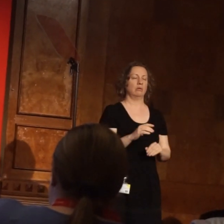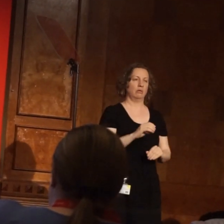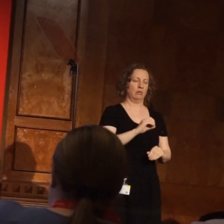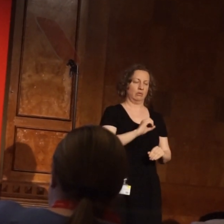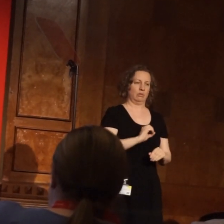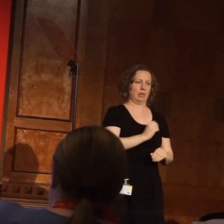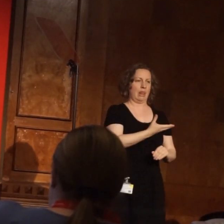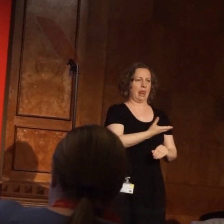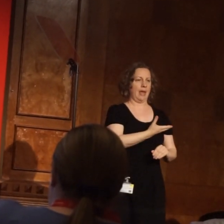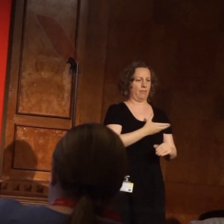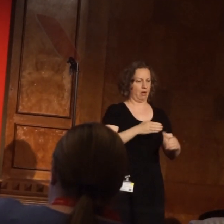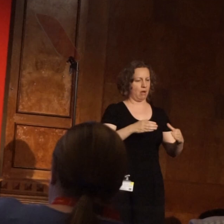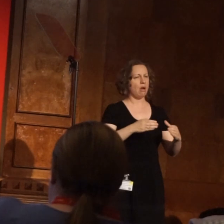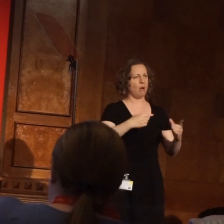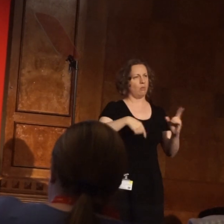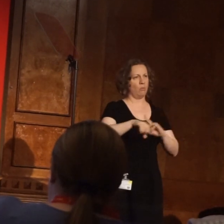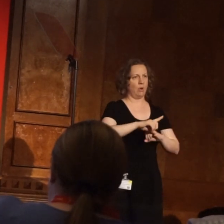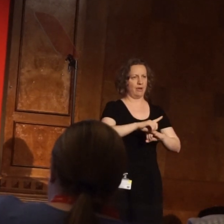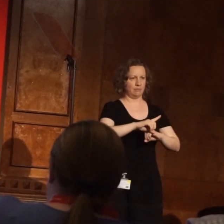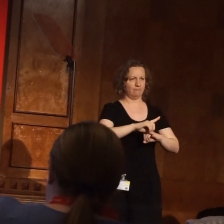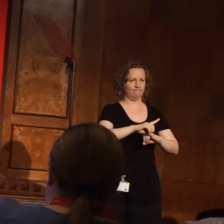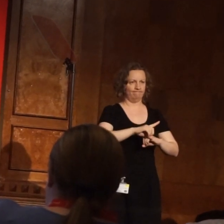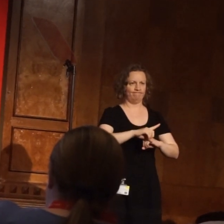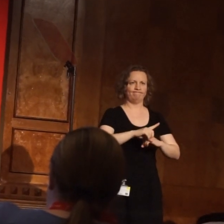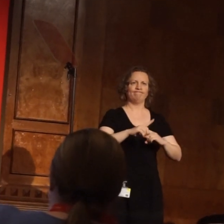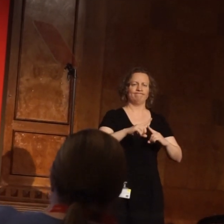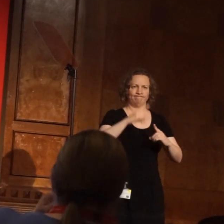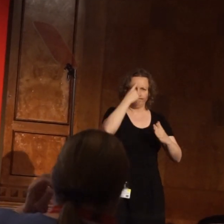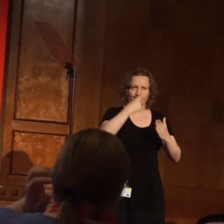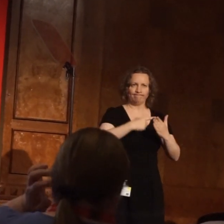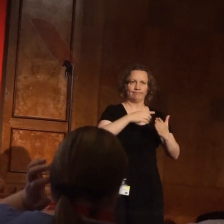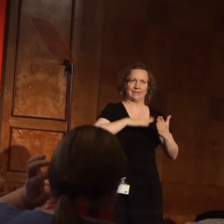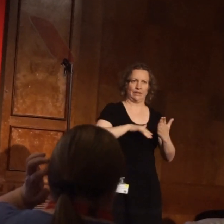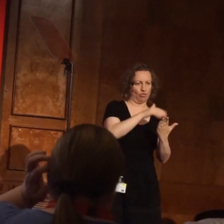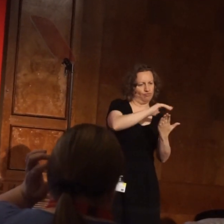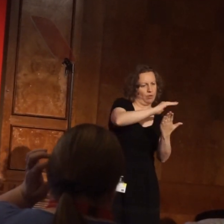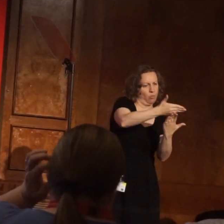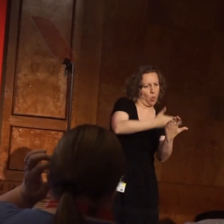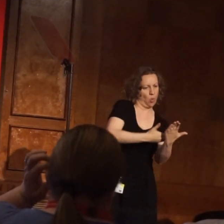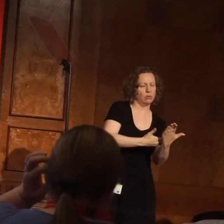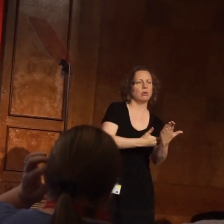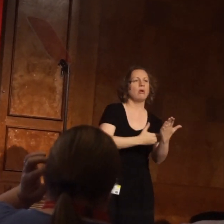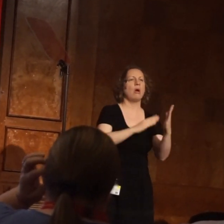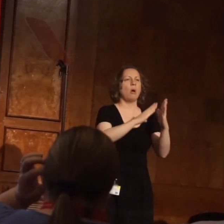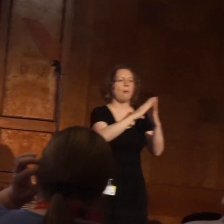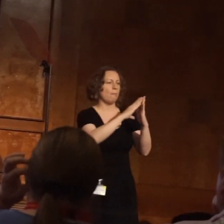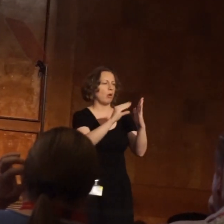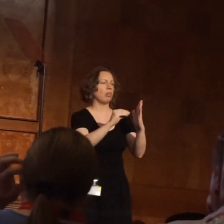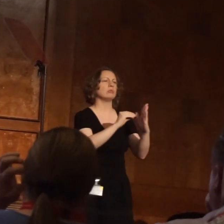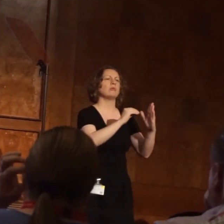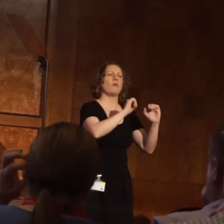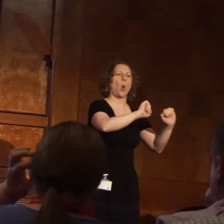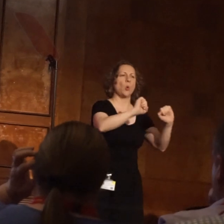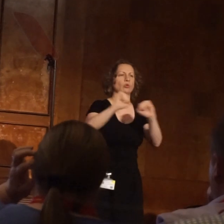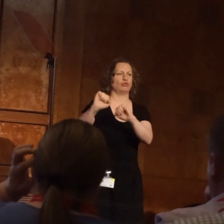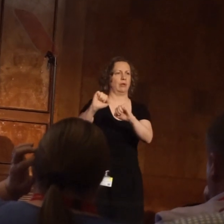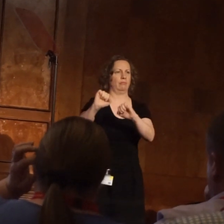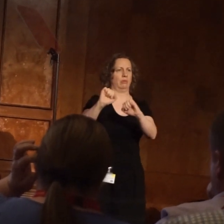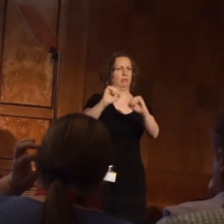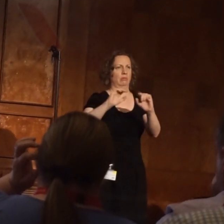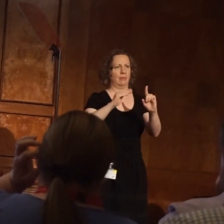commissioned our report on alternative models of ownership to examine how our economy could be designed to